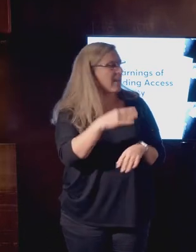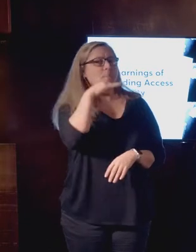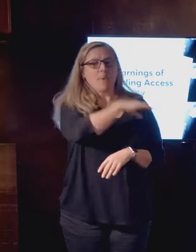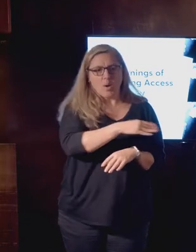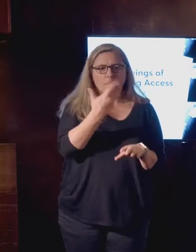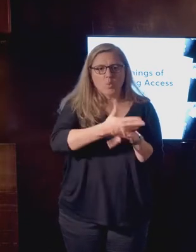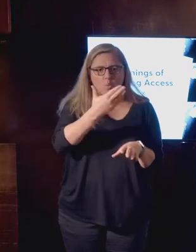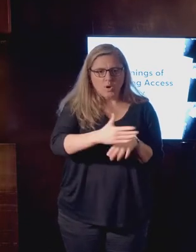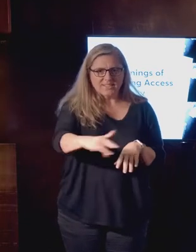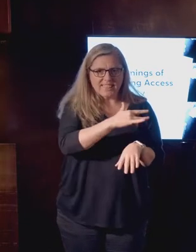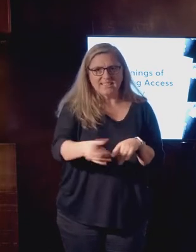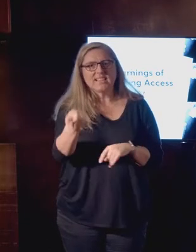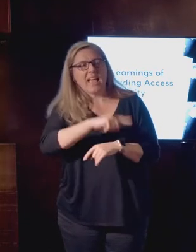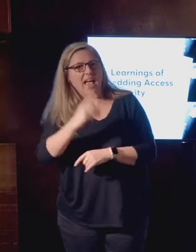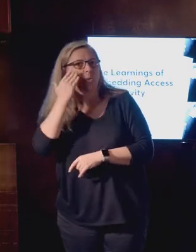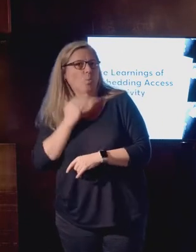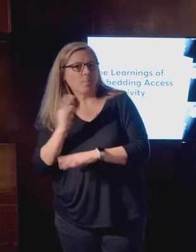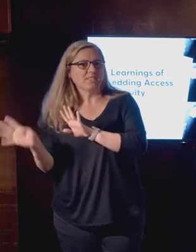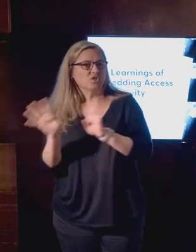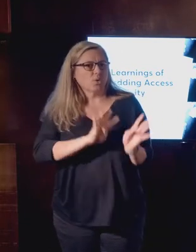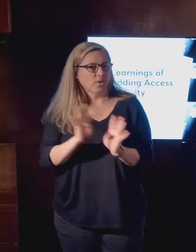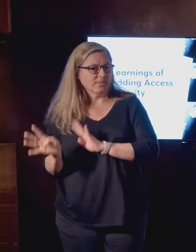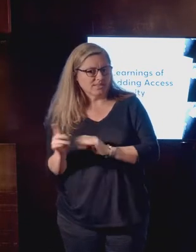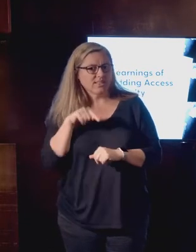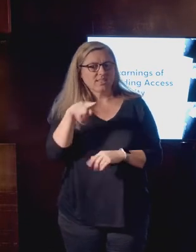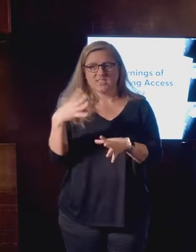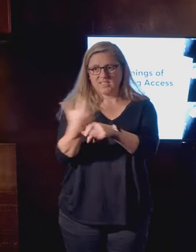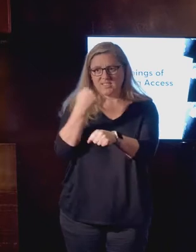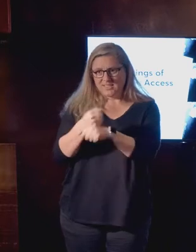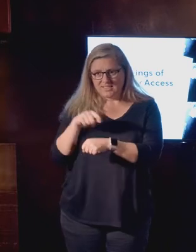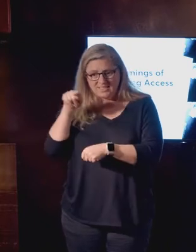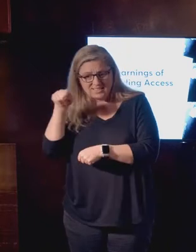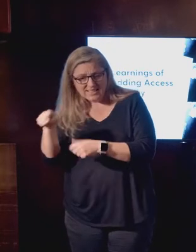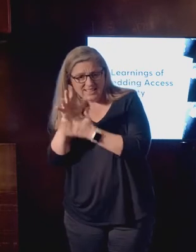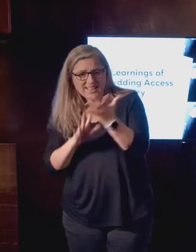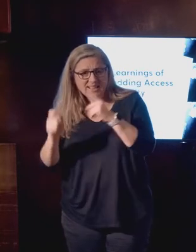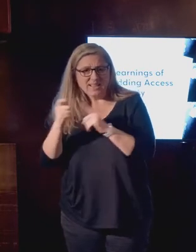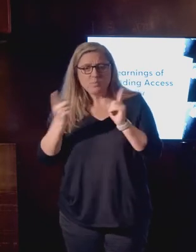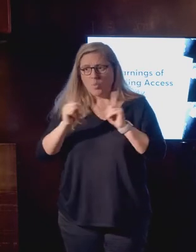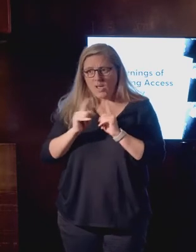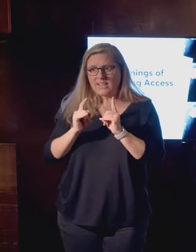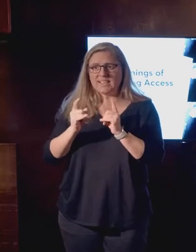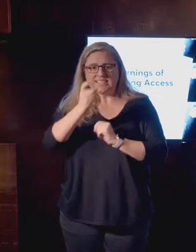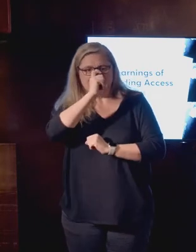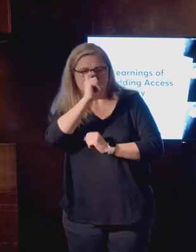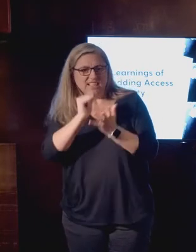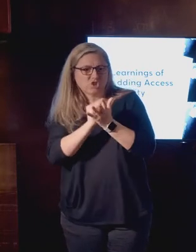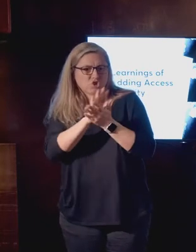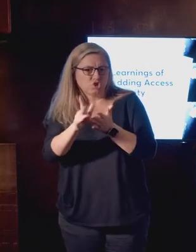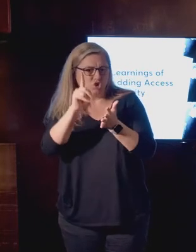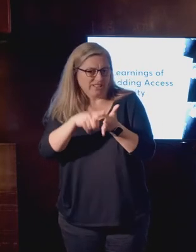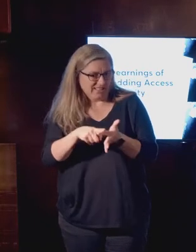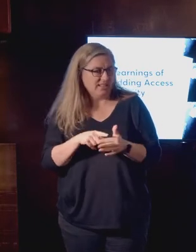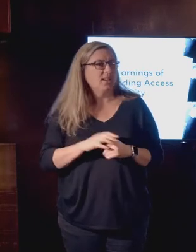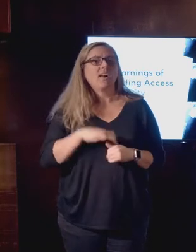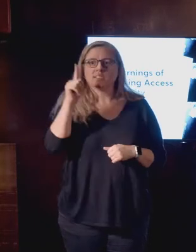Works Theatre, and the Women's Circus. Sarah was co-creator of cult hip-hop cabaret act Sister She, which was popular in the early